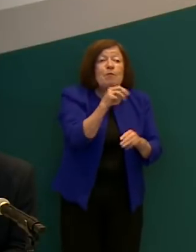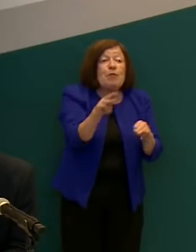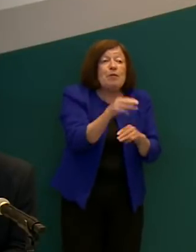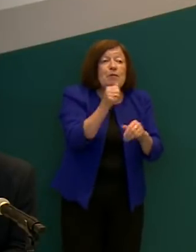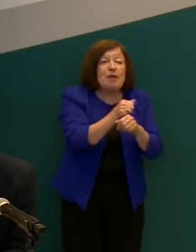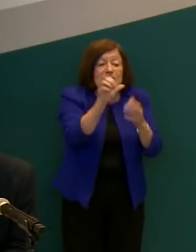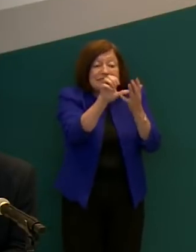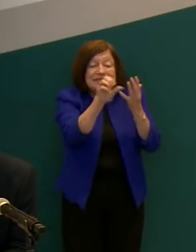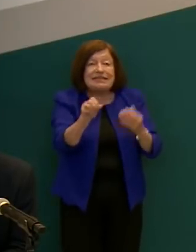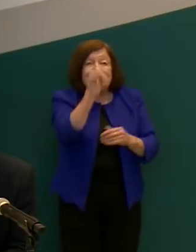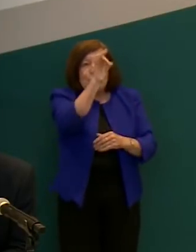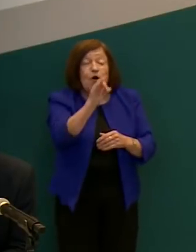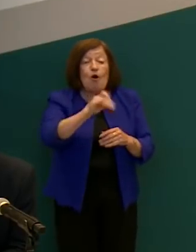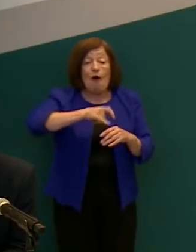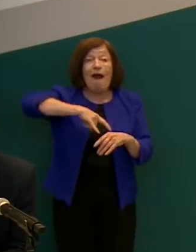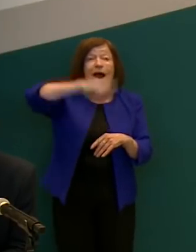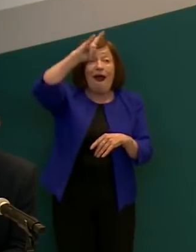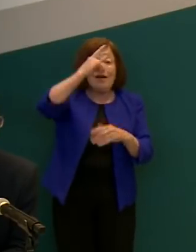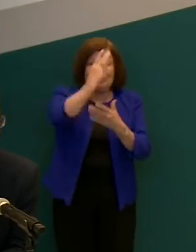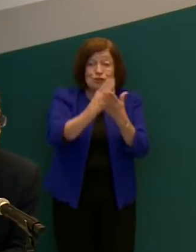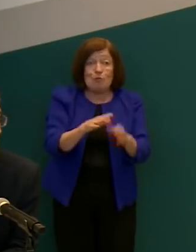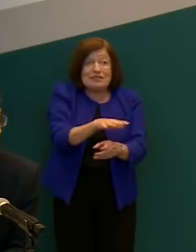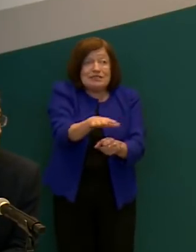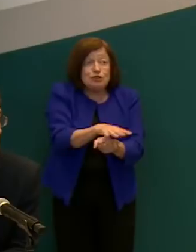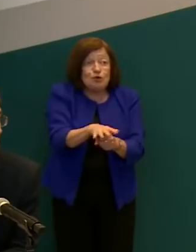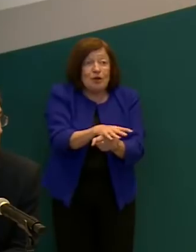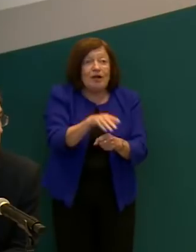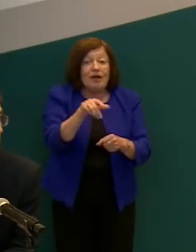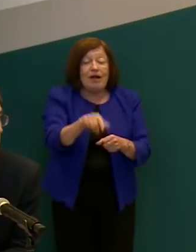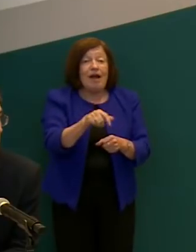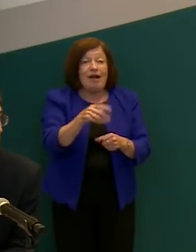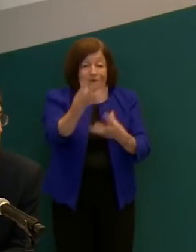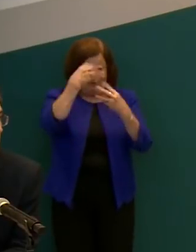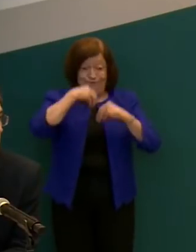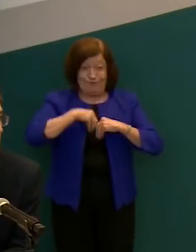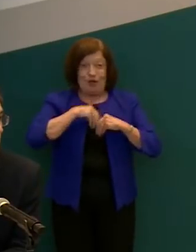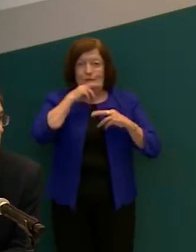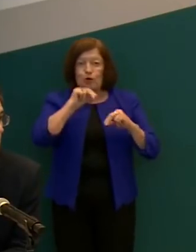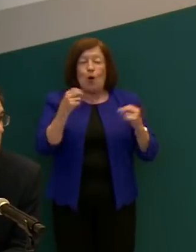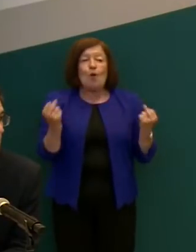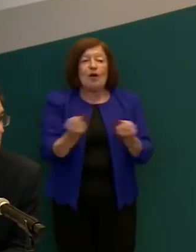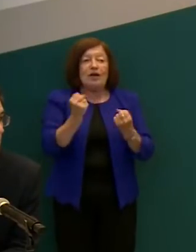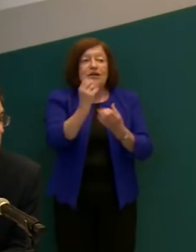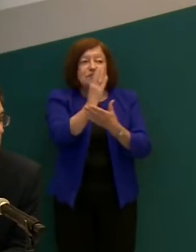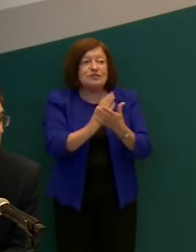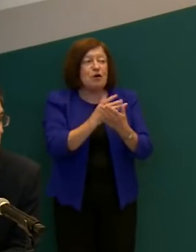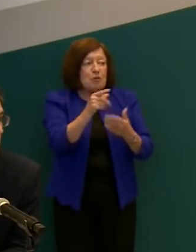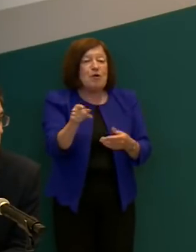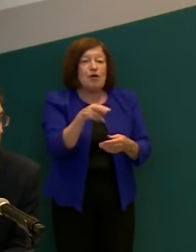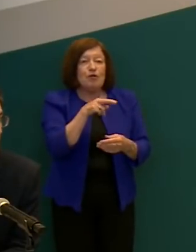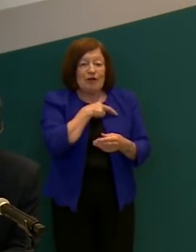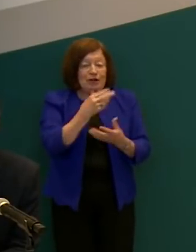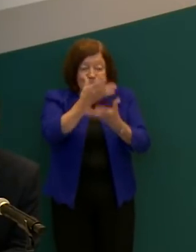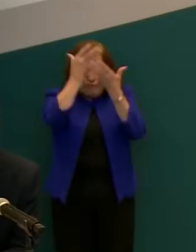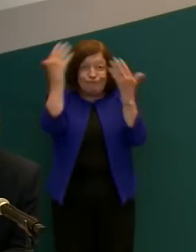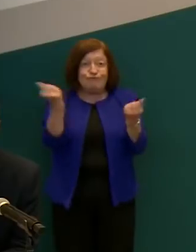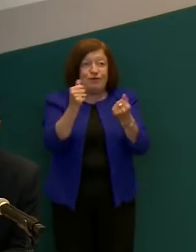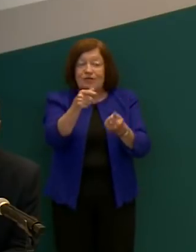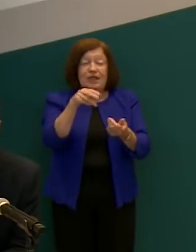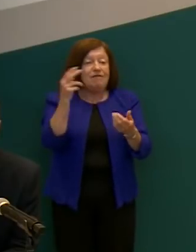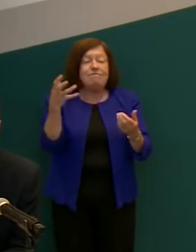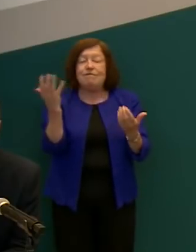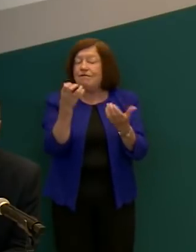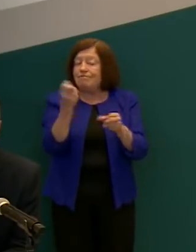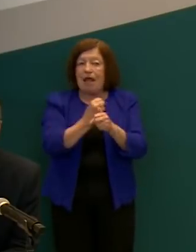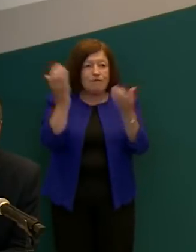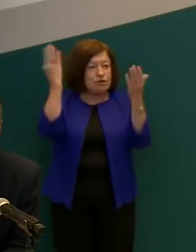about 60% or even higher in some cases, that are asymptomatic. Some of those are genuinely asymptomatic. They will never have